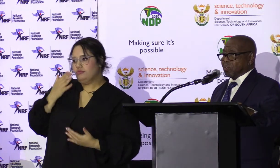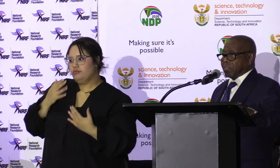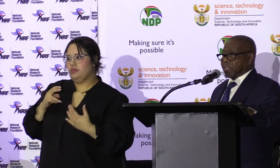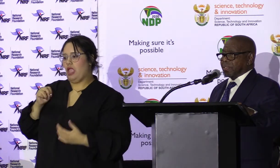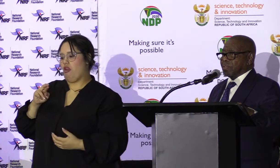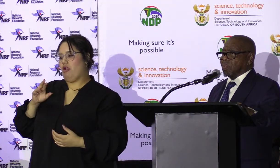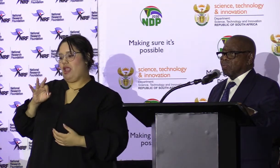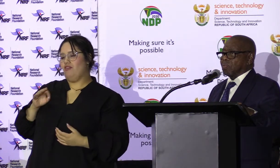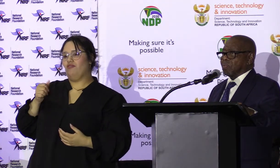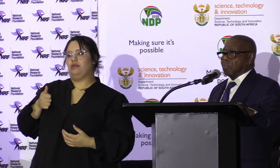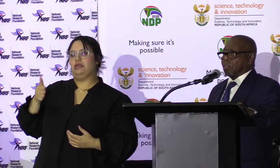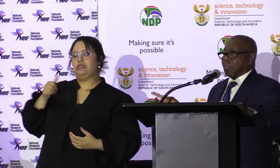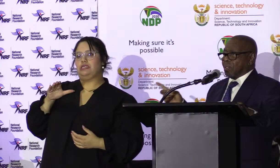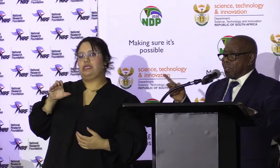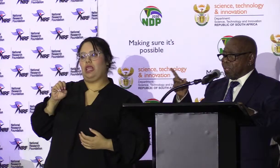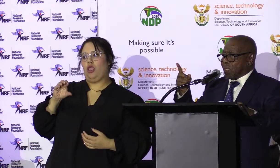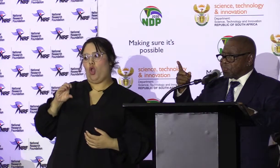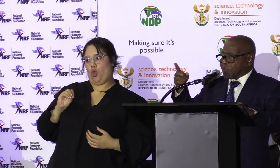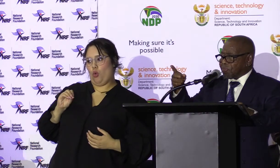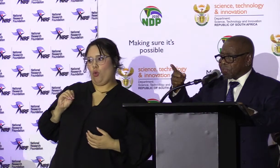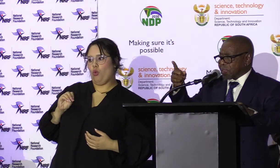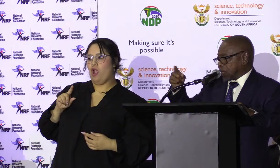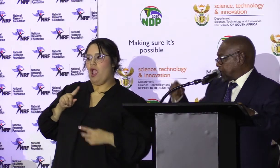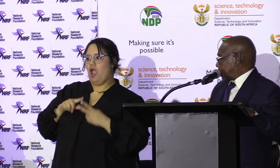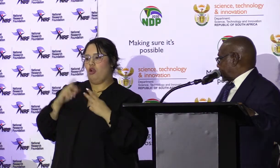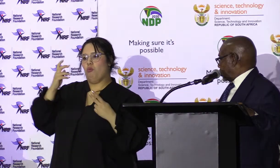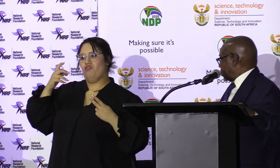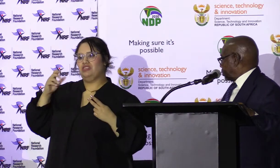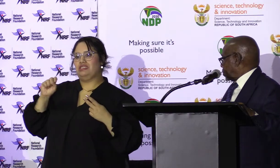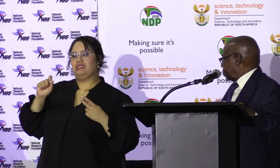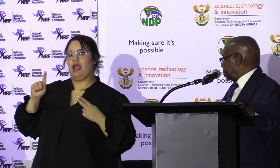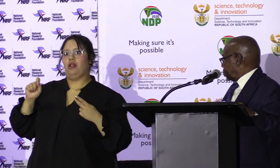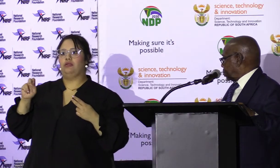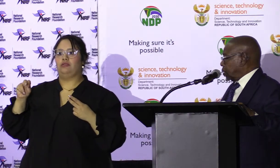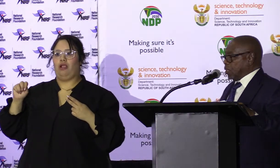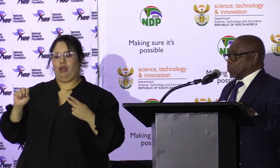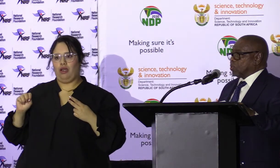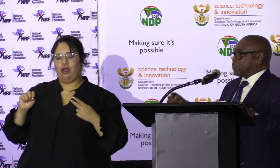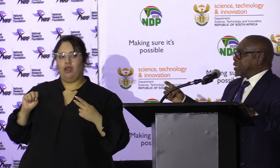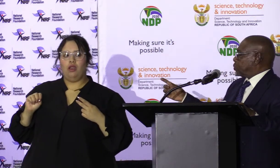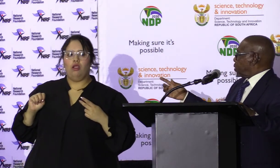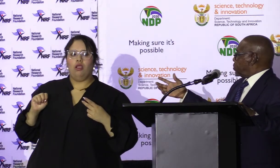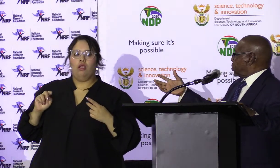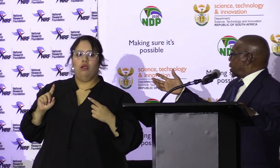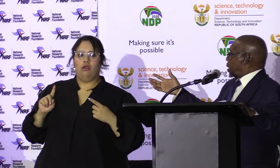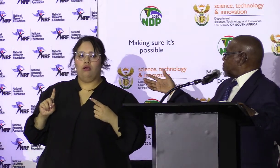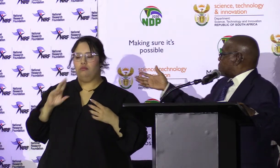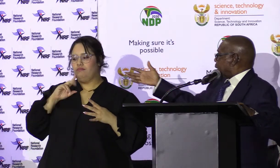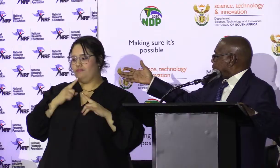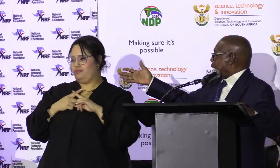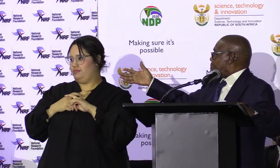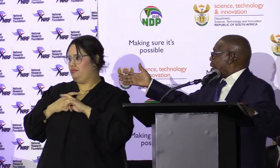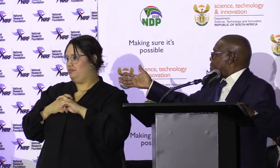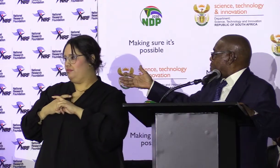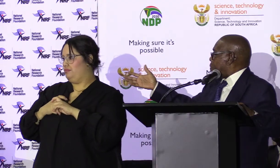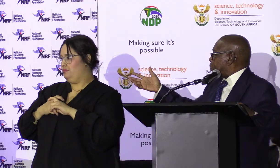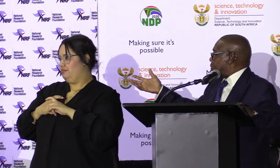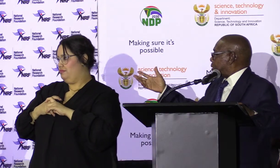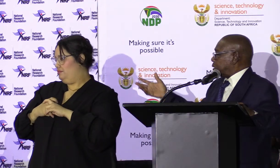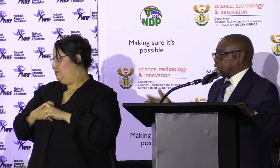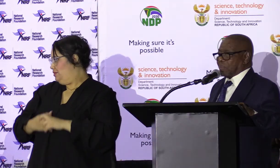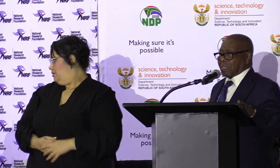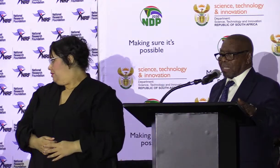NRF, Ngiyaxolisa CEO, and Professor Skelton. Ukuthi manje uma kukhona abaphathi bami